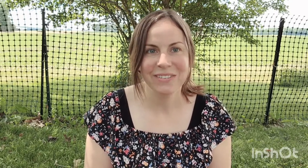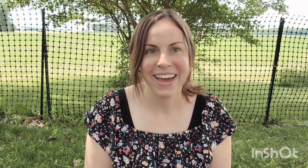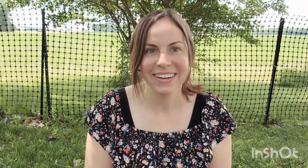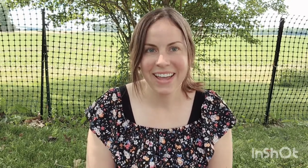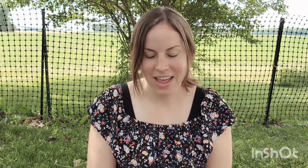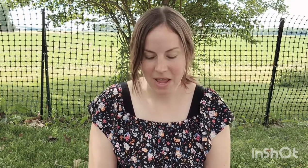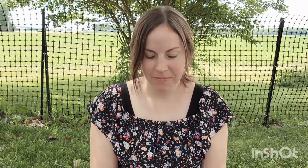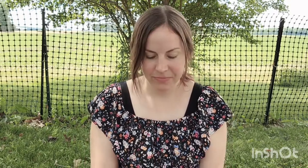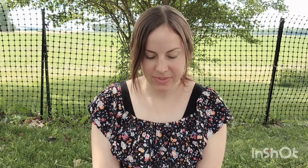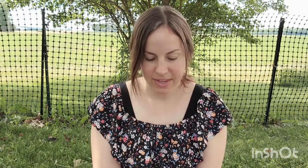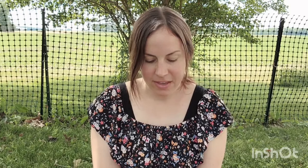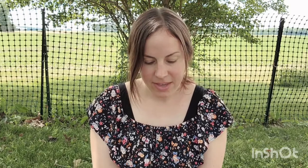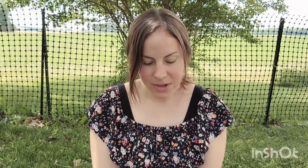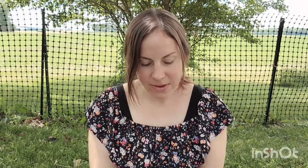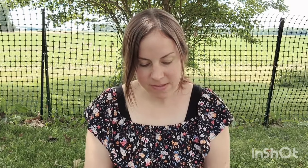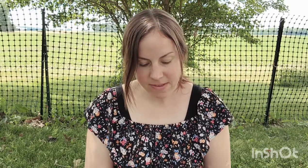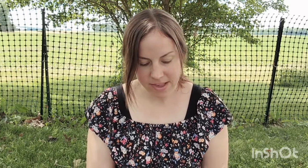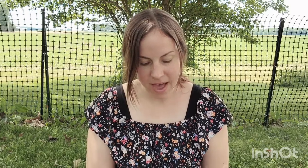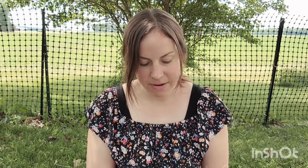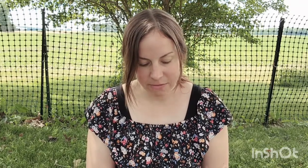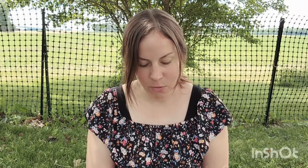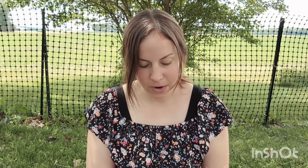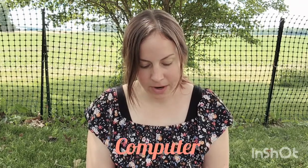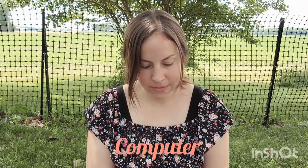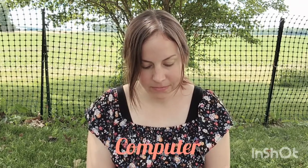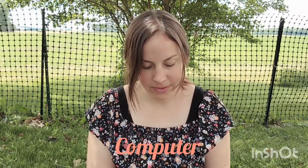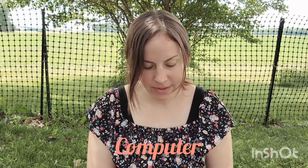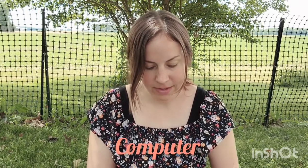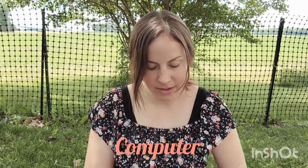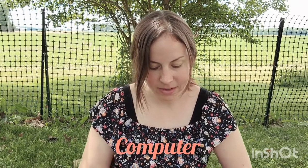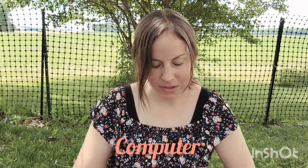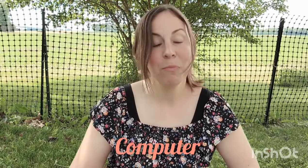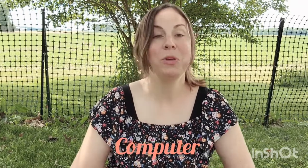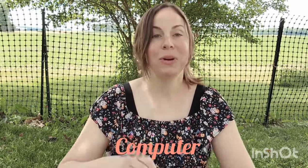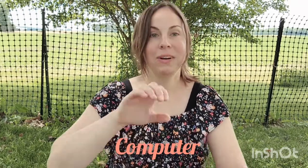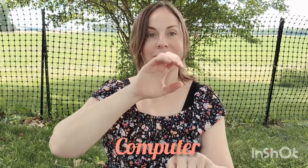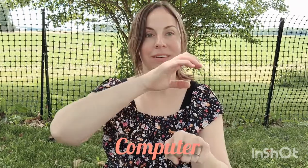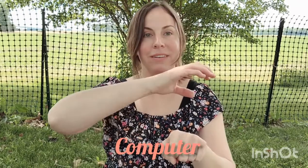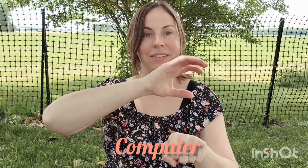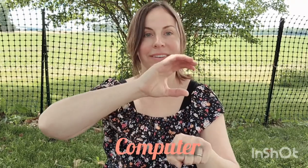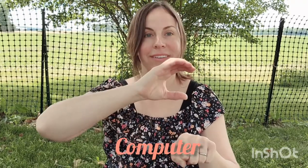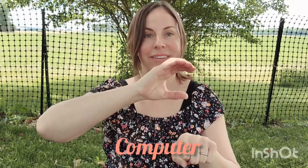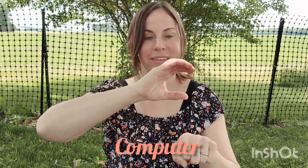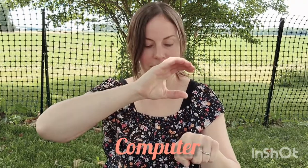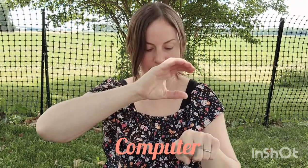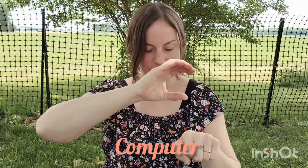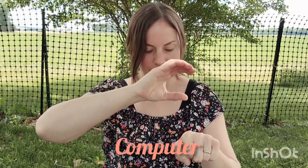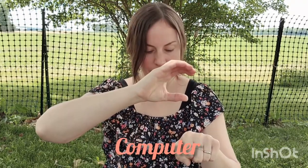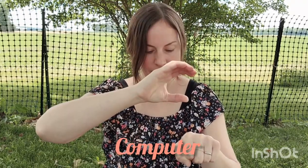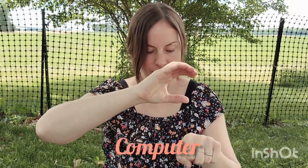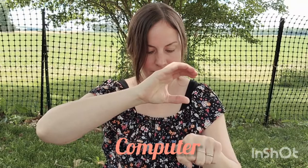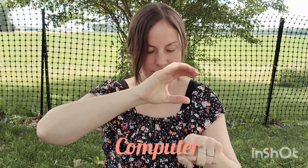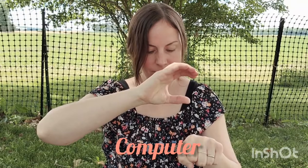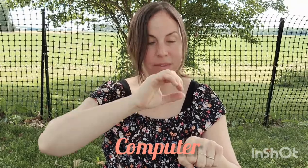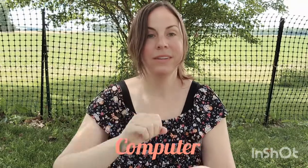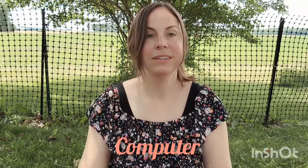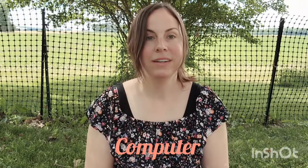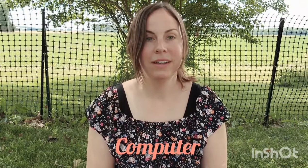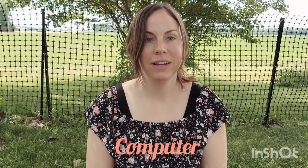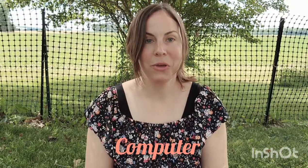that. Here is the sign for computer.